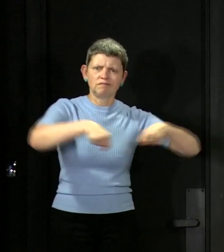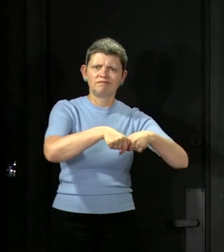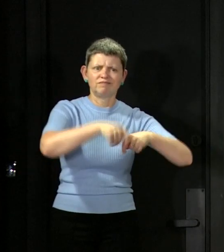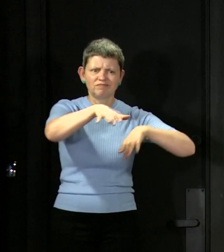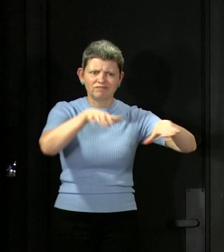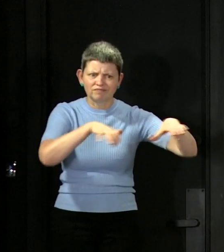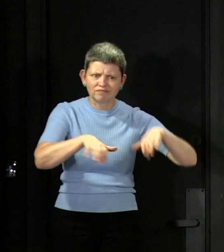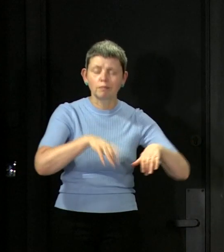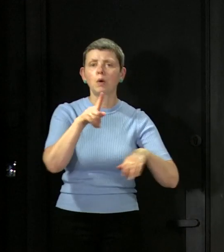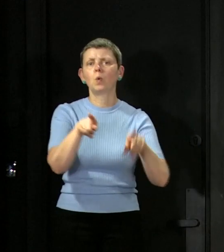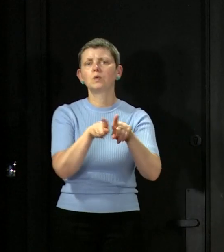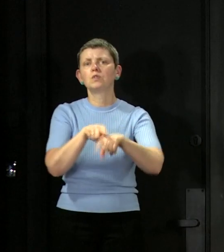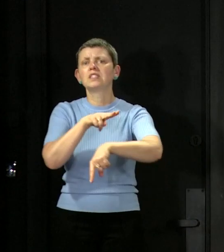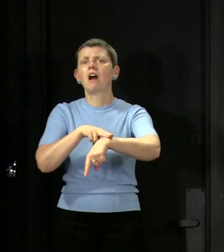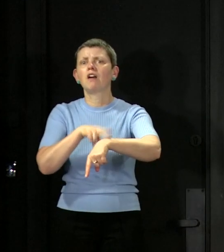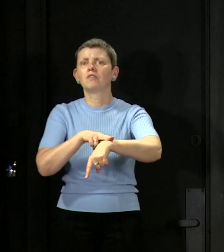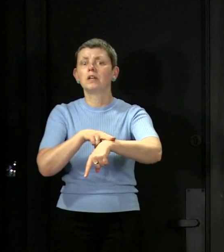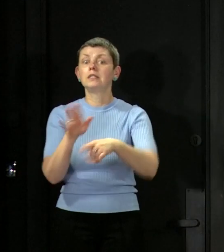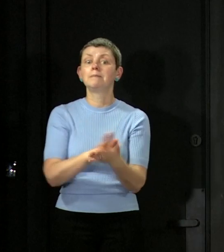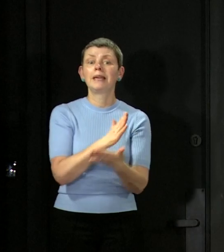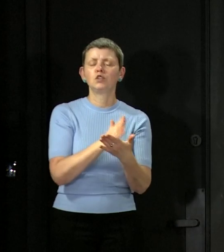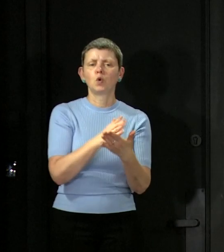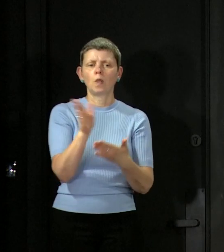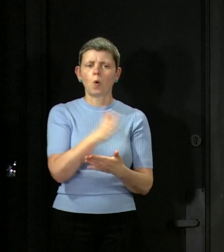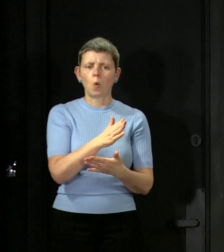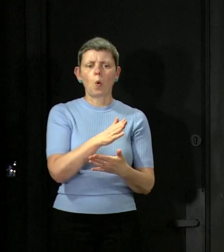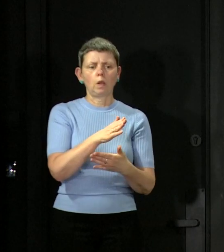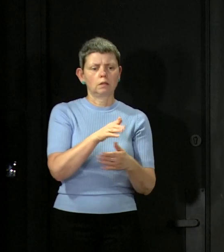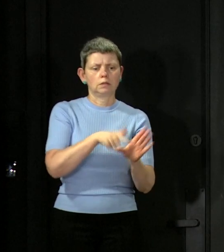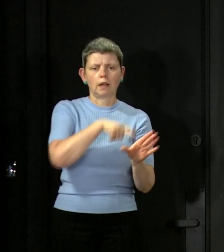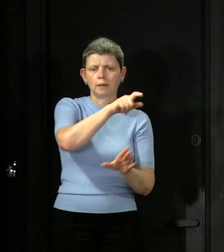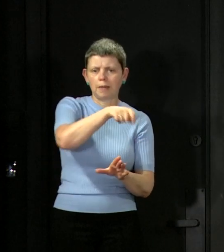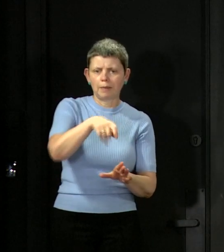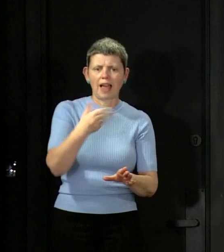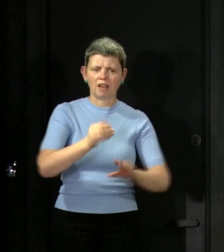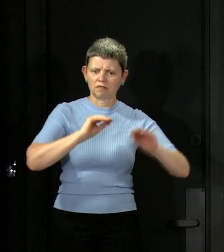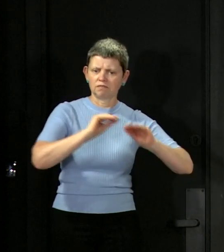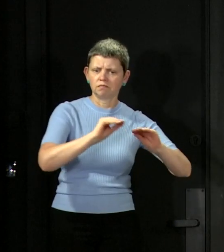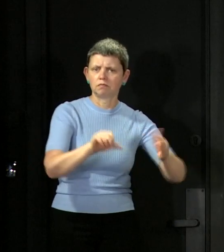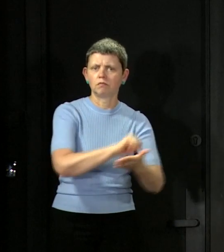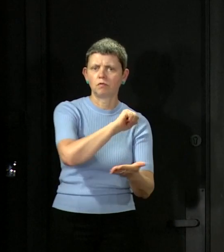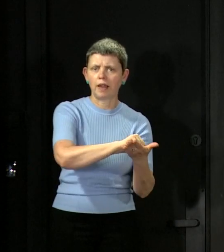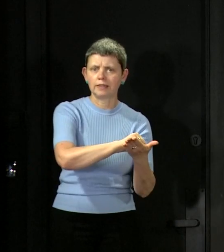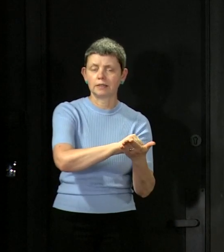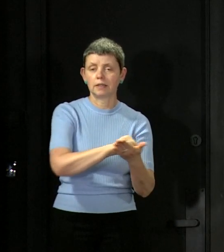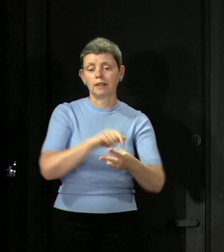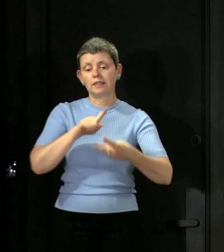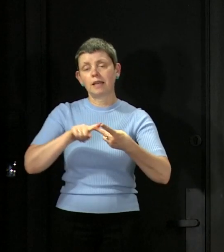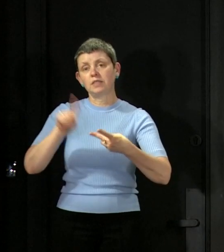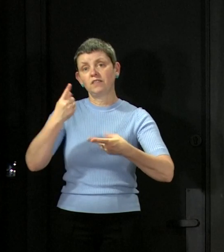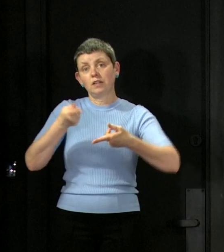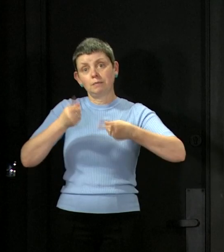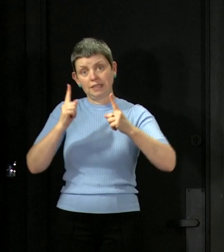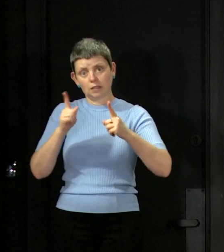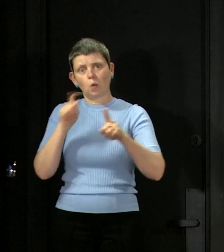make sure that all young people have the right input from teachers. So the Deputy First Minister, through the Education Recovery Group, will continue